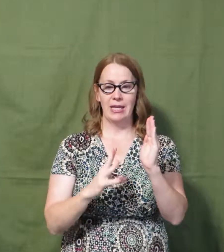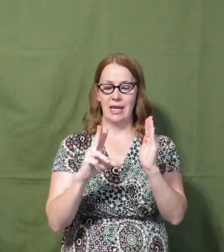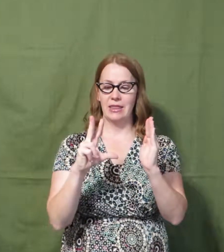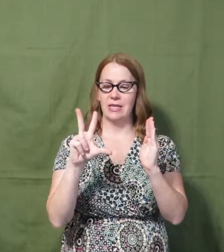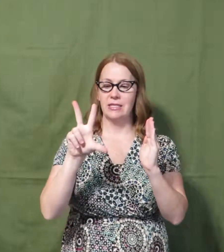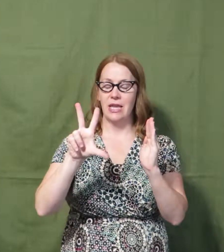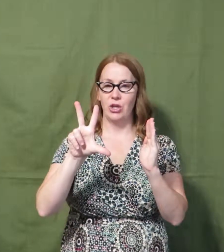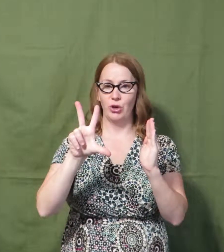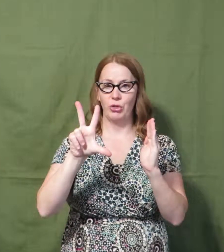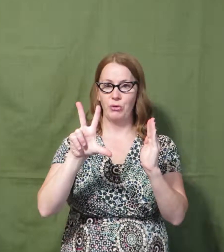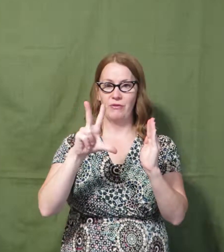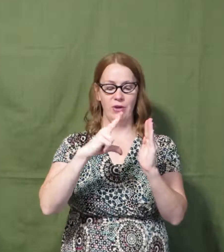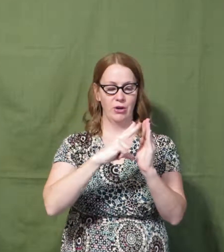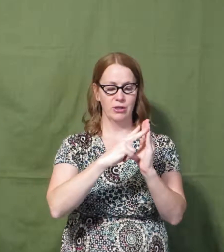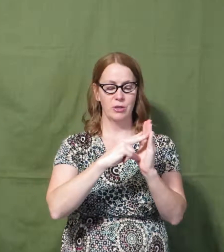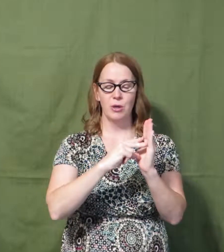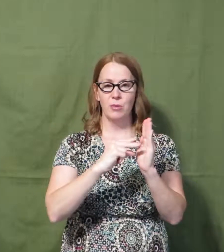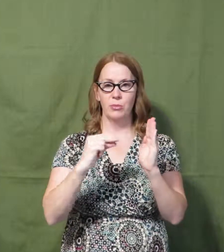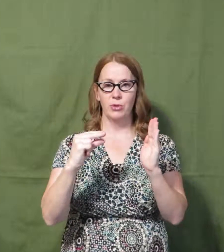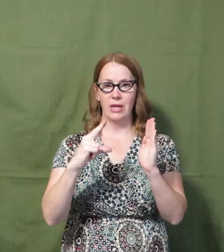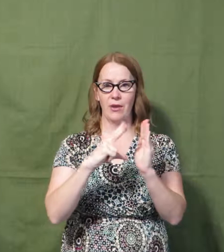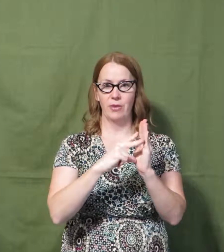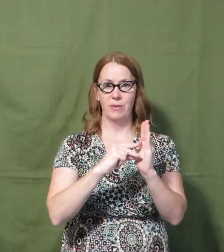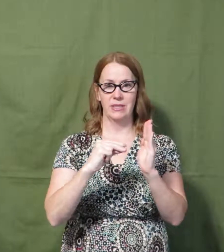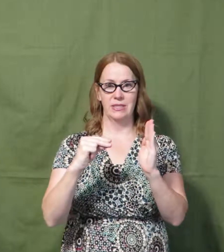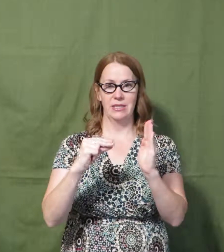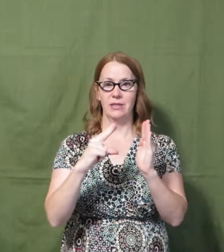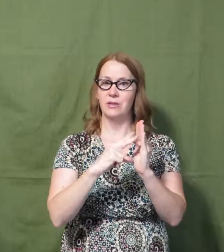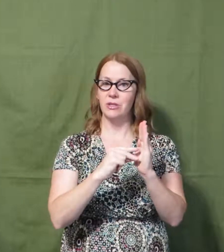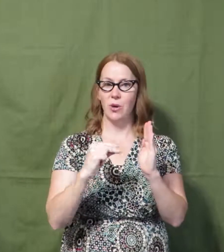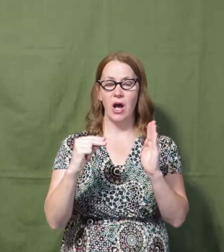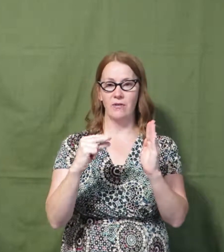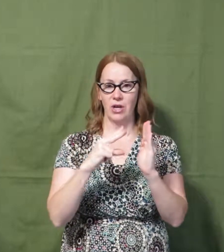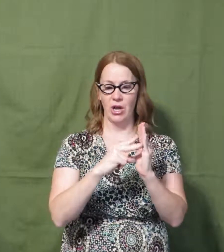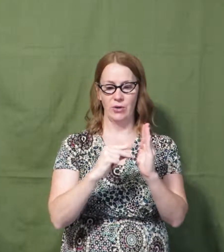like this, and your three fingers pulling out the big seed. So avocado.